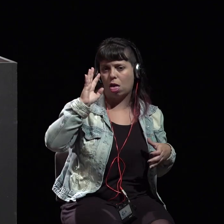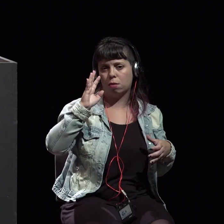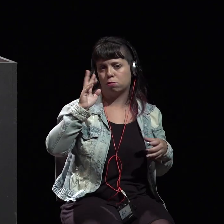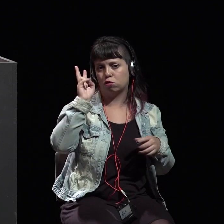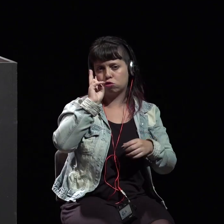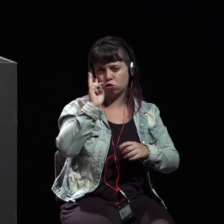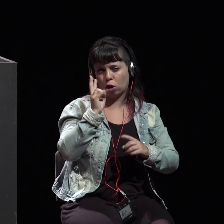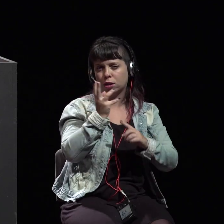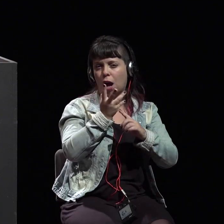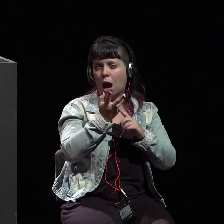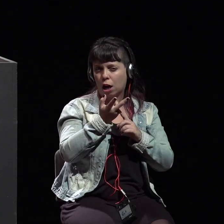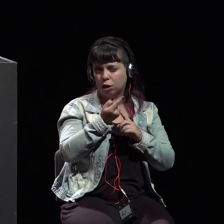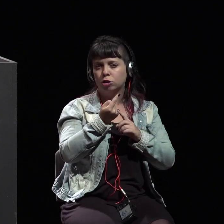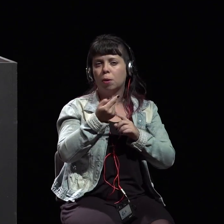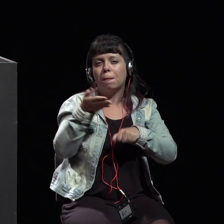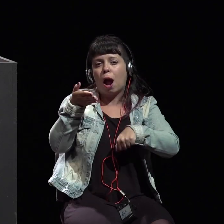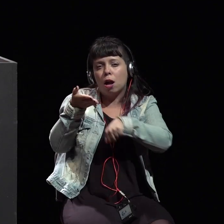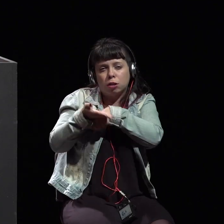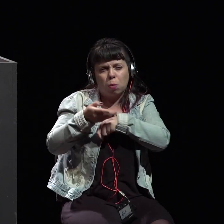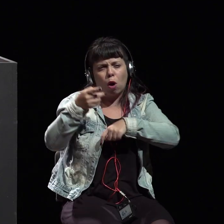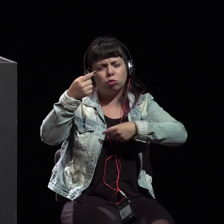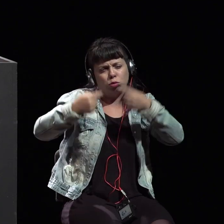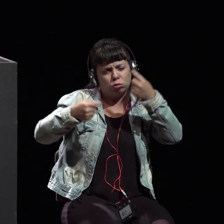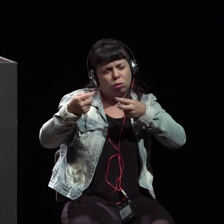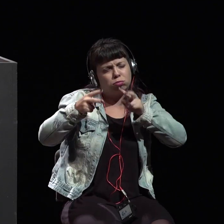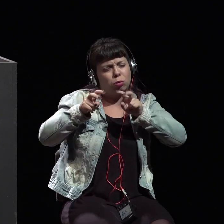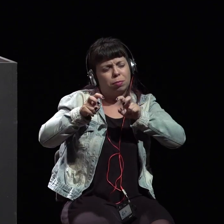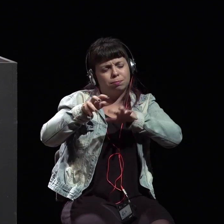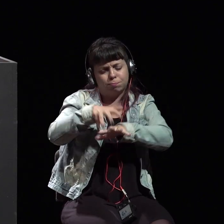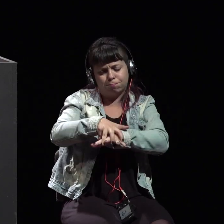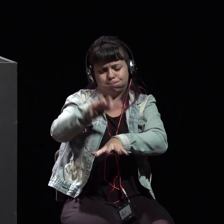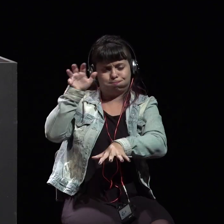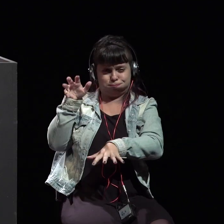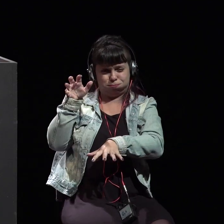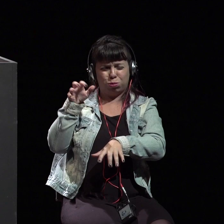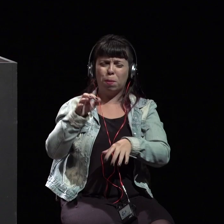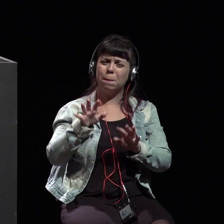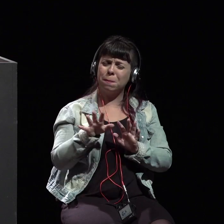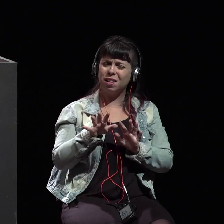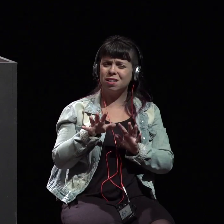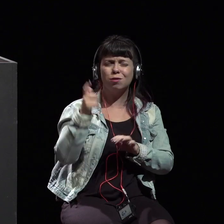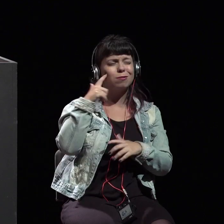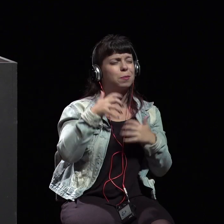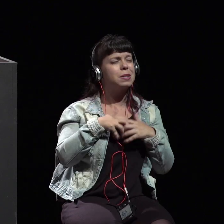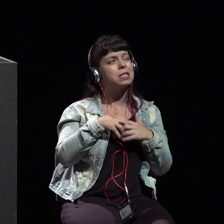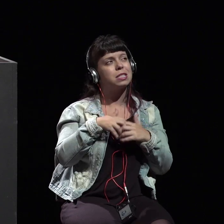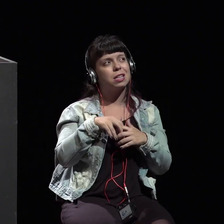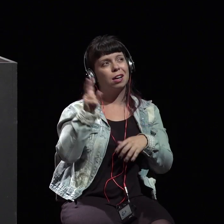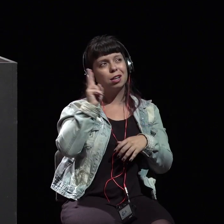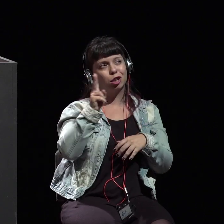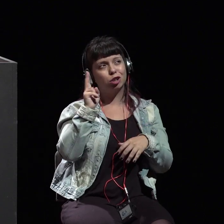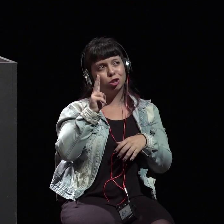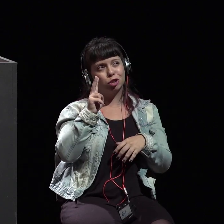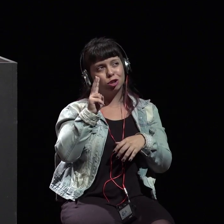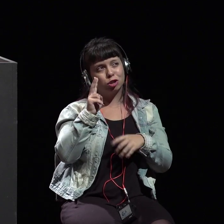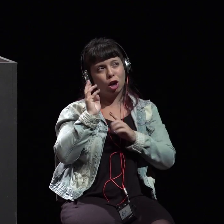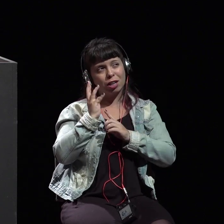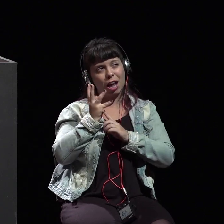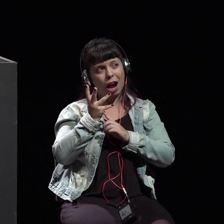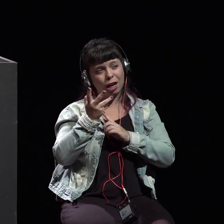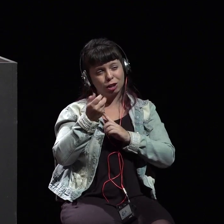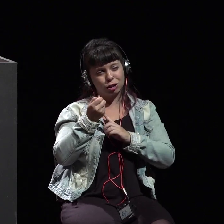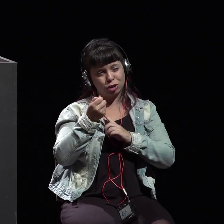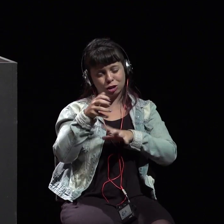it. Can art history engage in decolonization in a way, to borrow terminology from Eve Tuck and Kei Wayne Yang, that